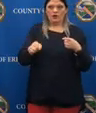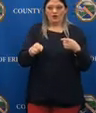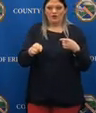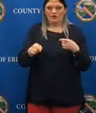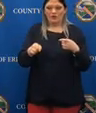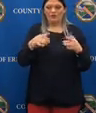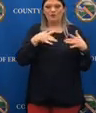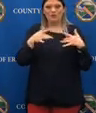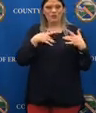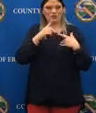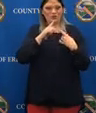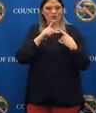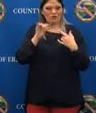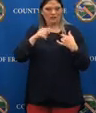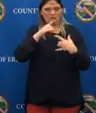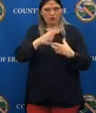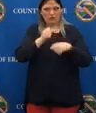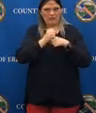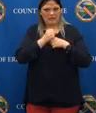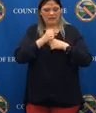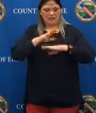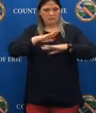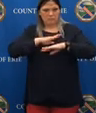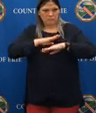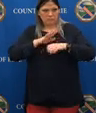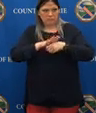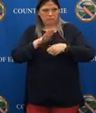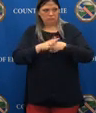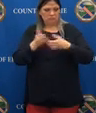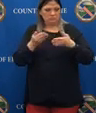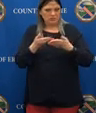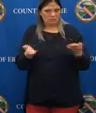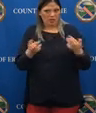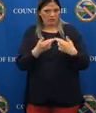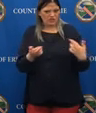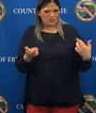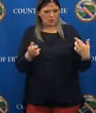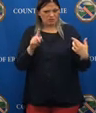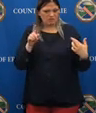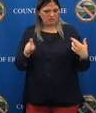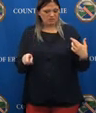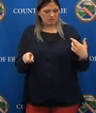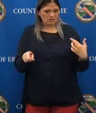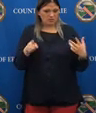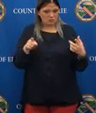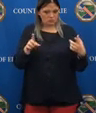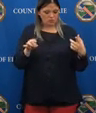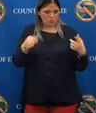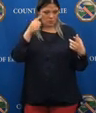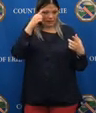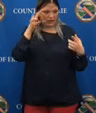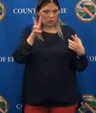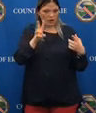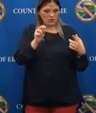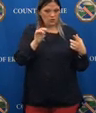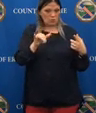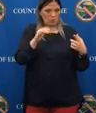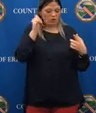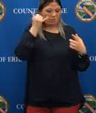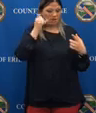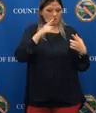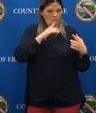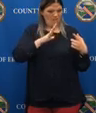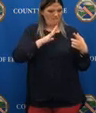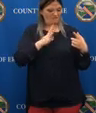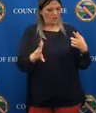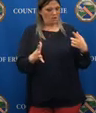whether or not you're getting adequate supplies, resources, things of that nature? Do you think Western New York and Buffalo are